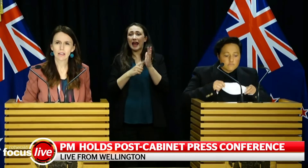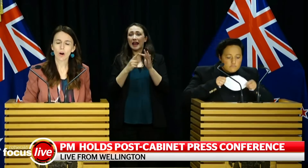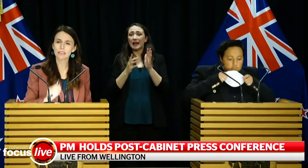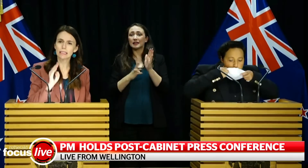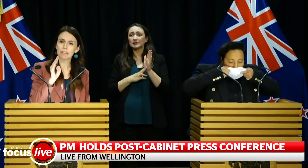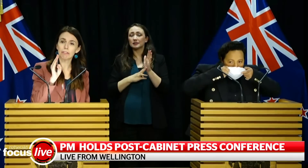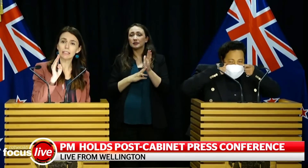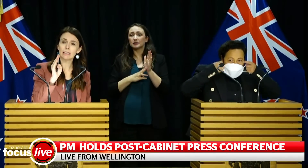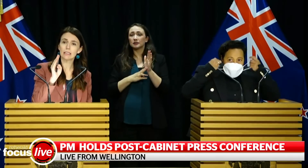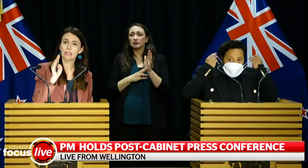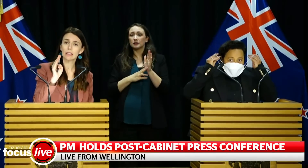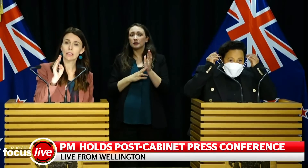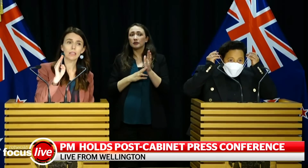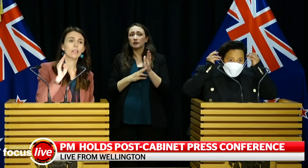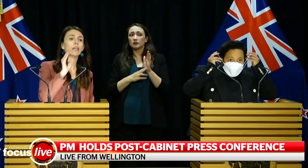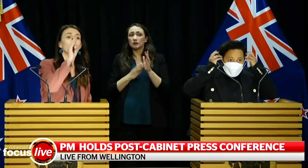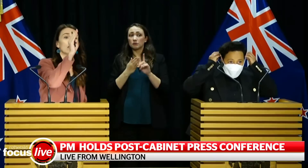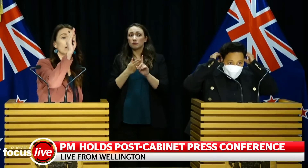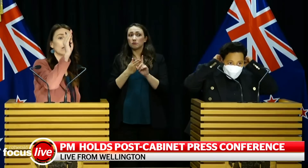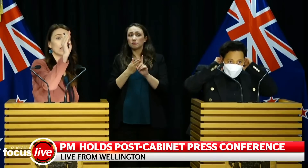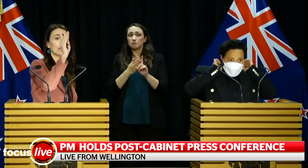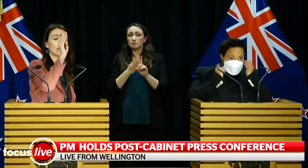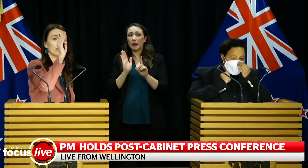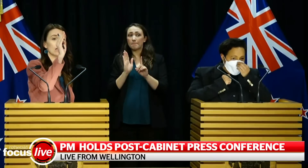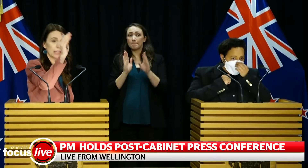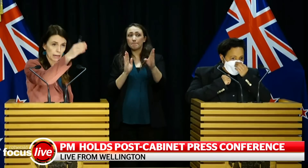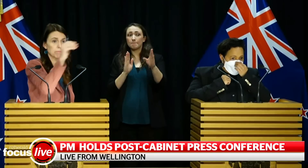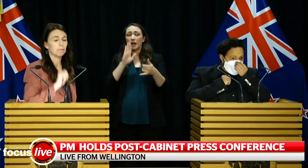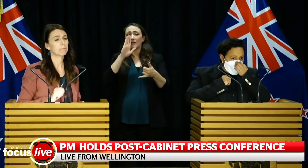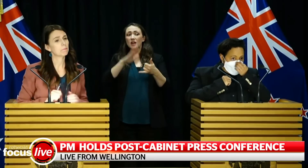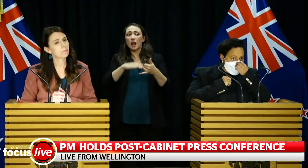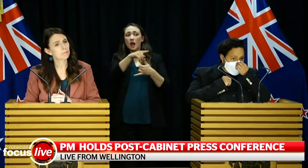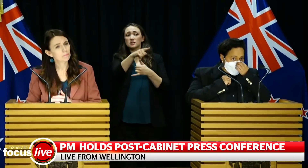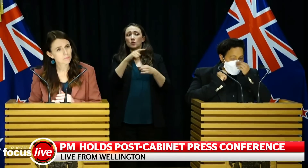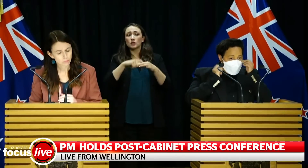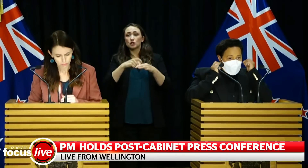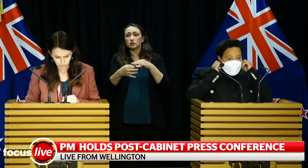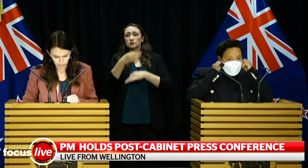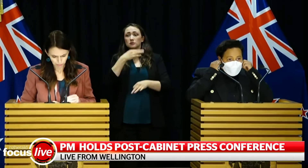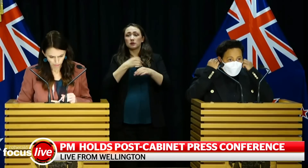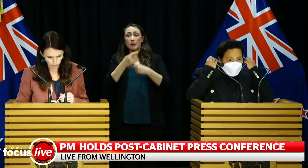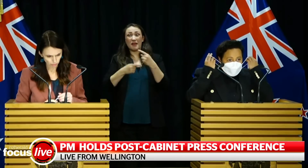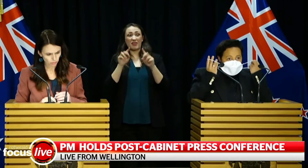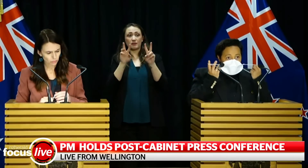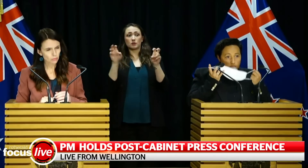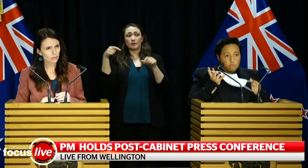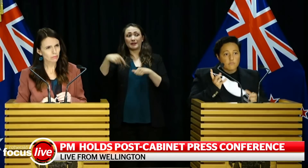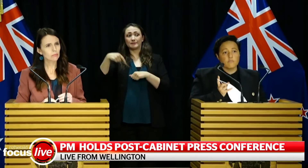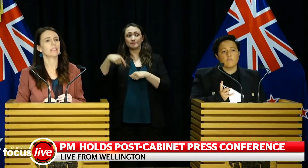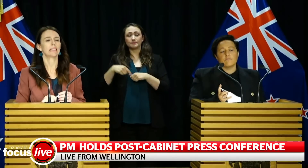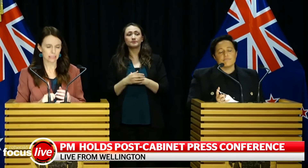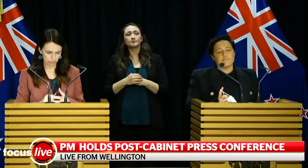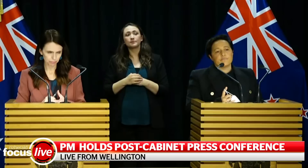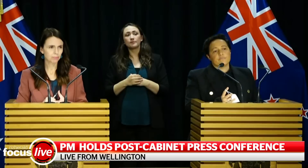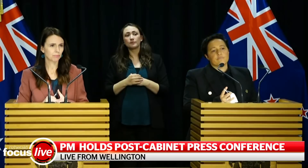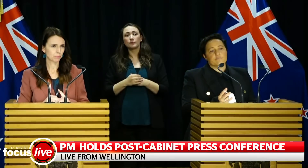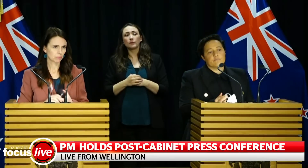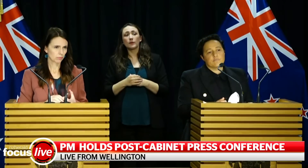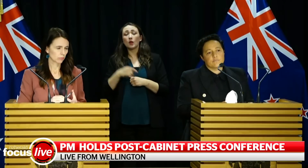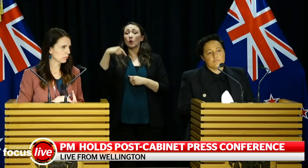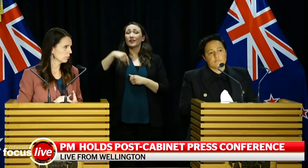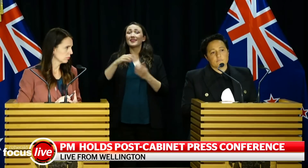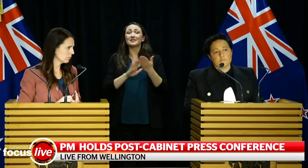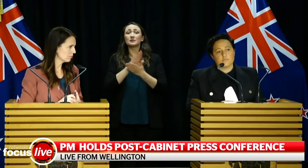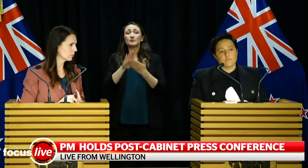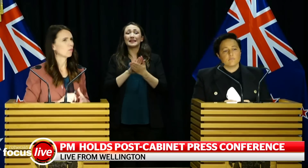that's all right. Oh, is it different? Just one last. I just want to get. Yep. So this essentially means that you're flipping the onus, right? So you're no longer